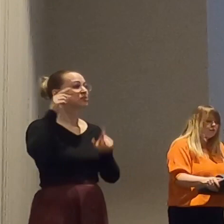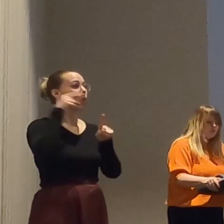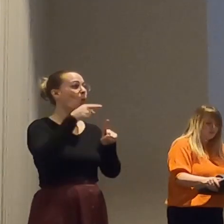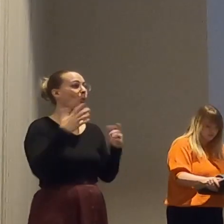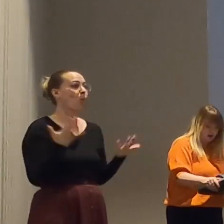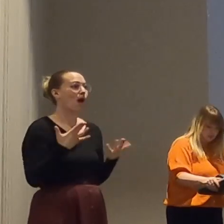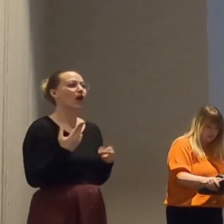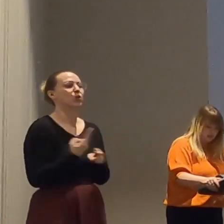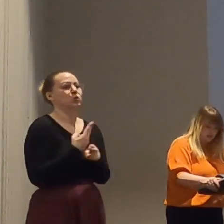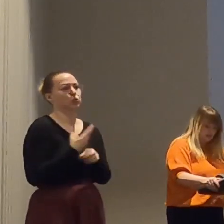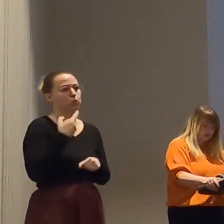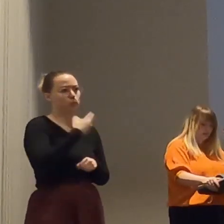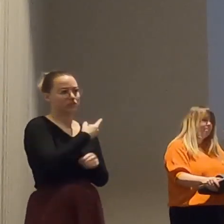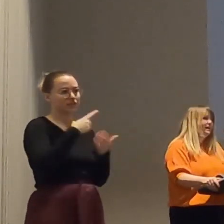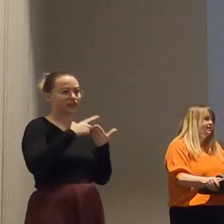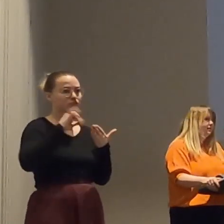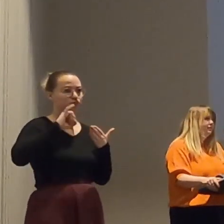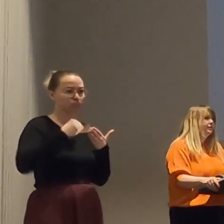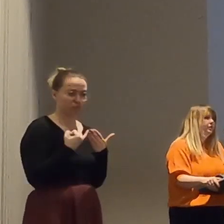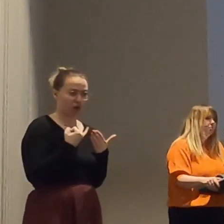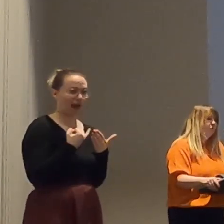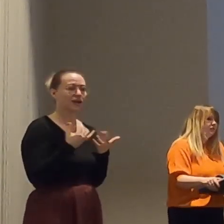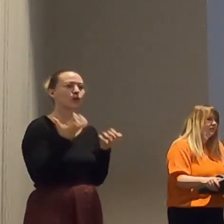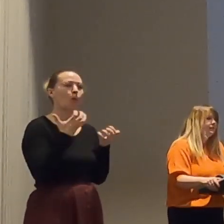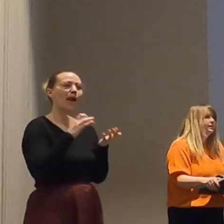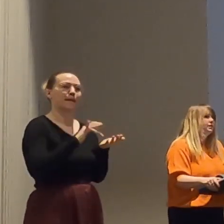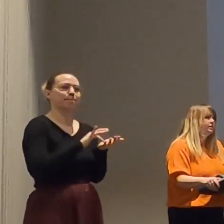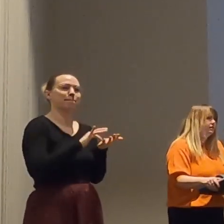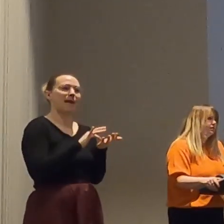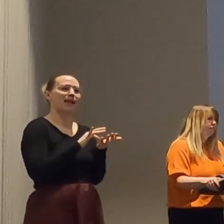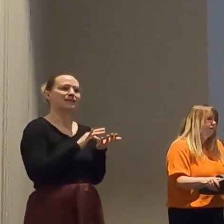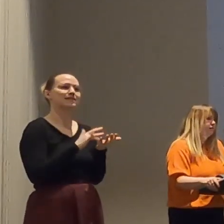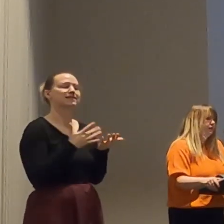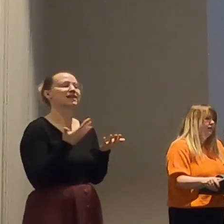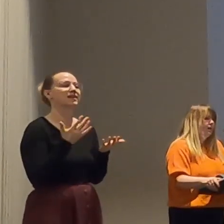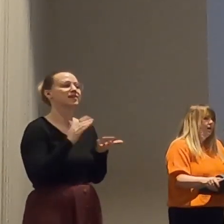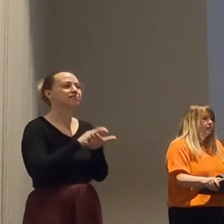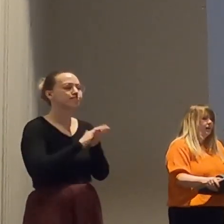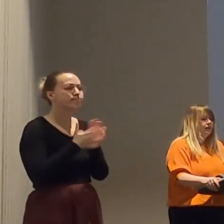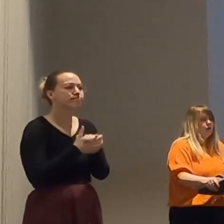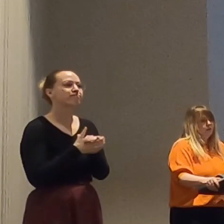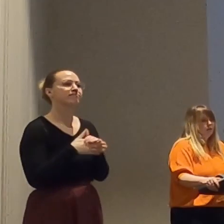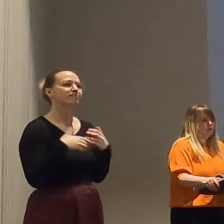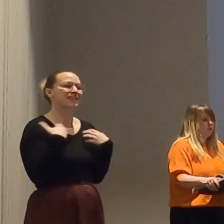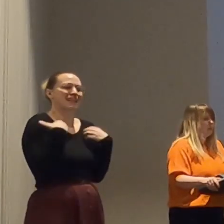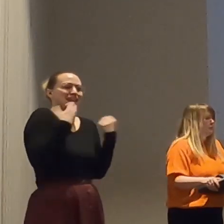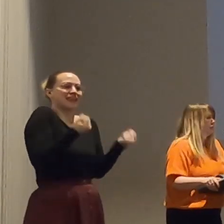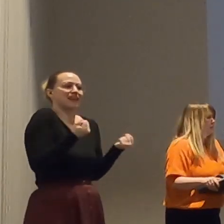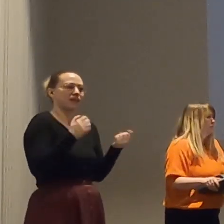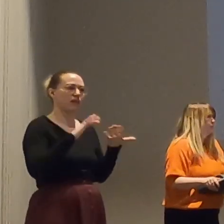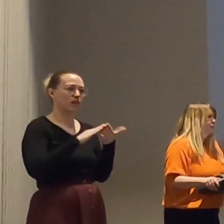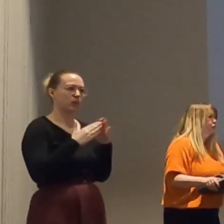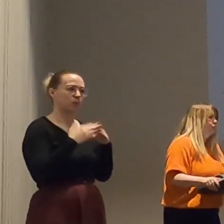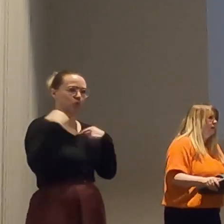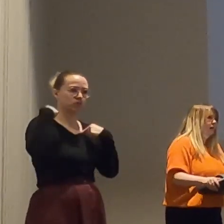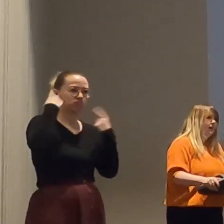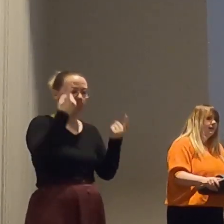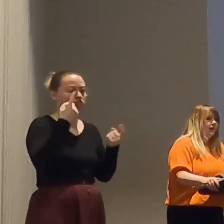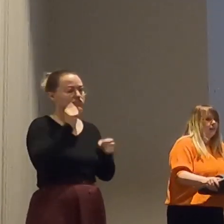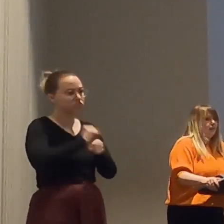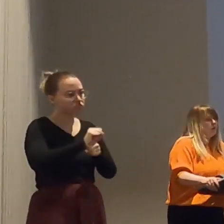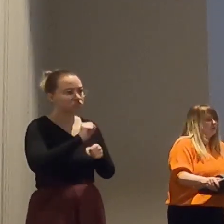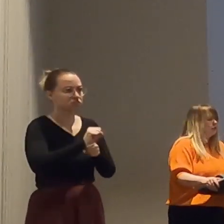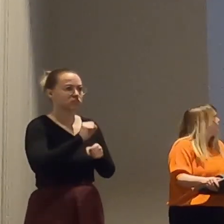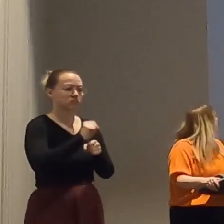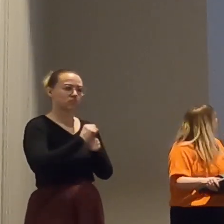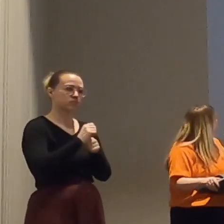to use this project to be medicine for the community, to heal this community that had gone through so much, and to bring joy and